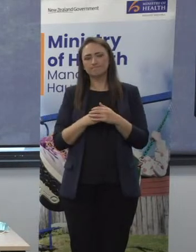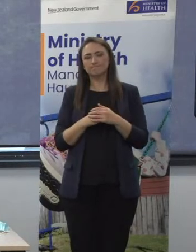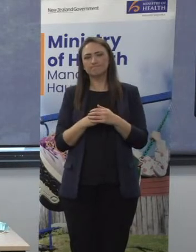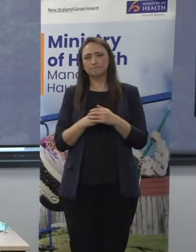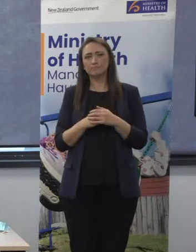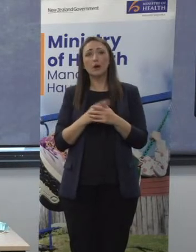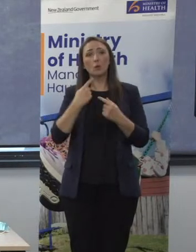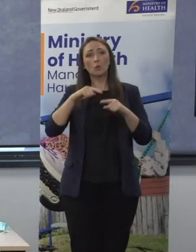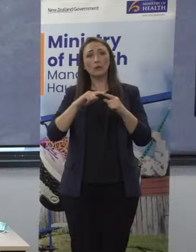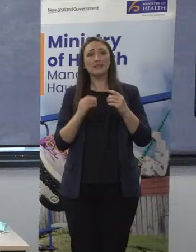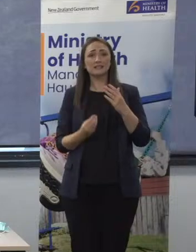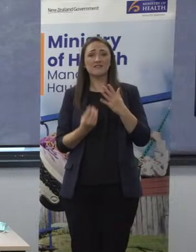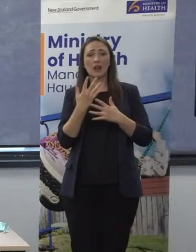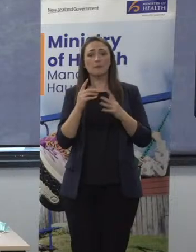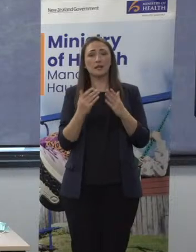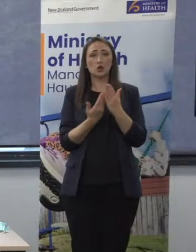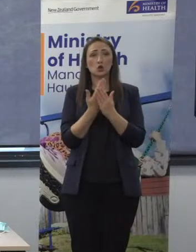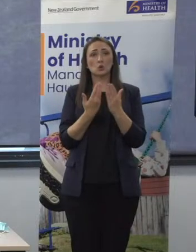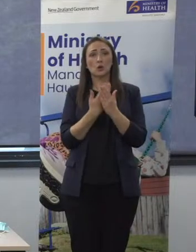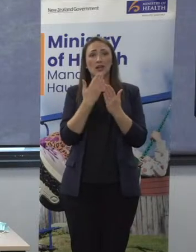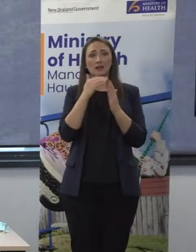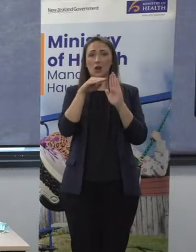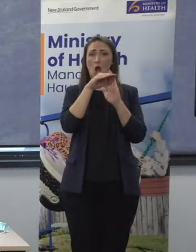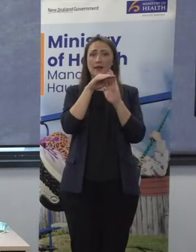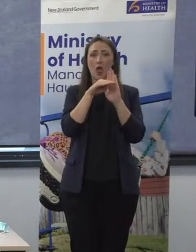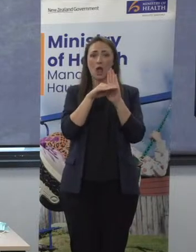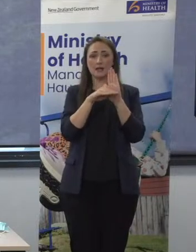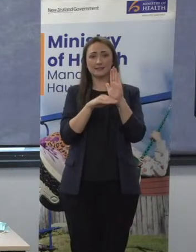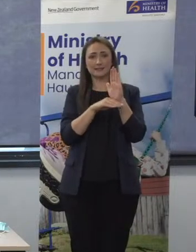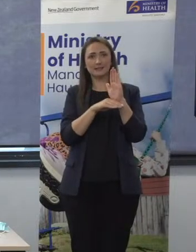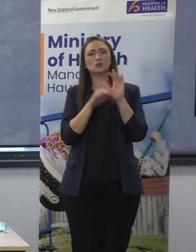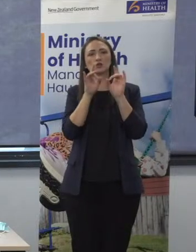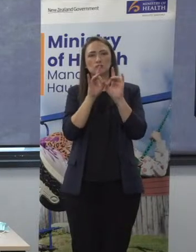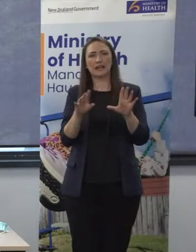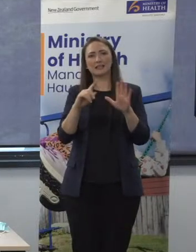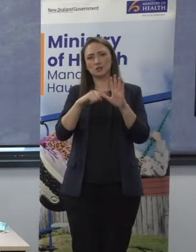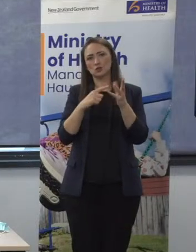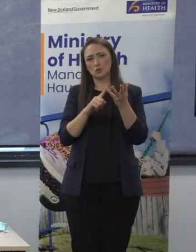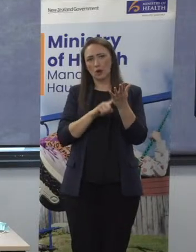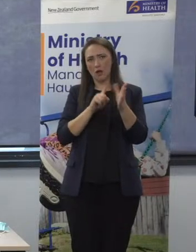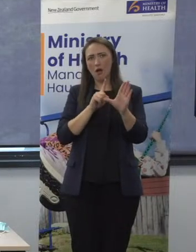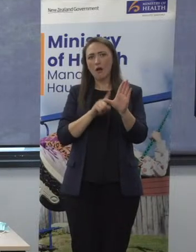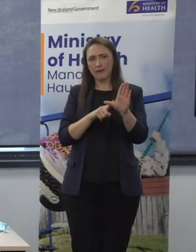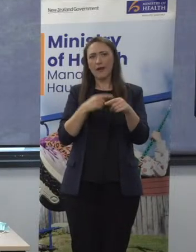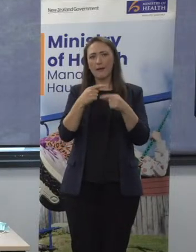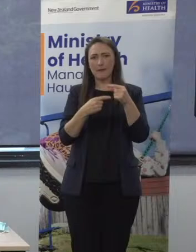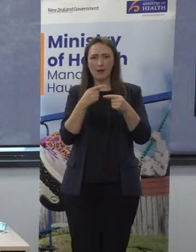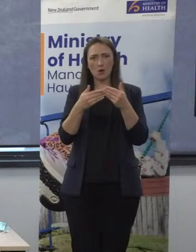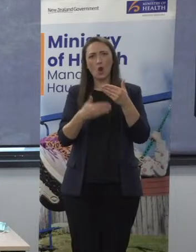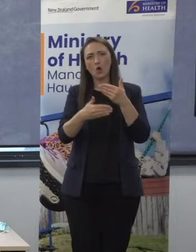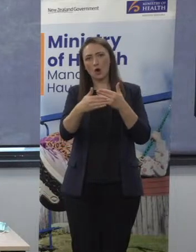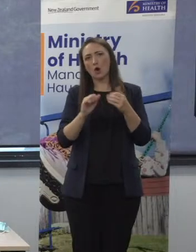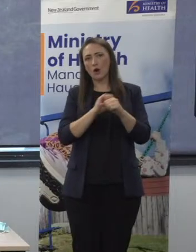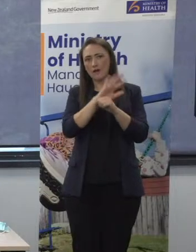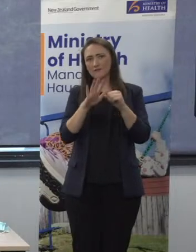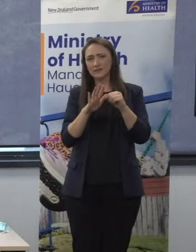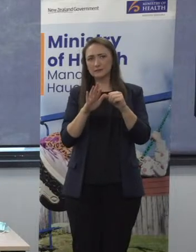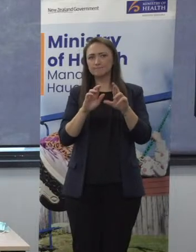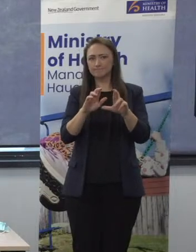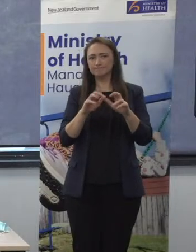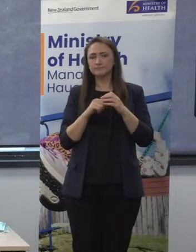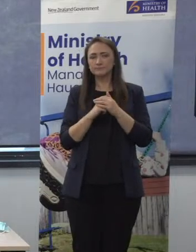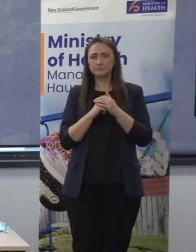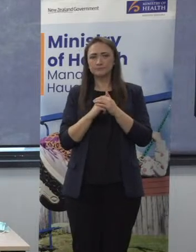be working on over the next 6 weeks, and we hope to release those in July. We've assembled an expert advisory group, and Dr. Martin